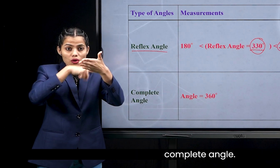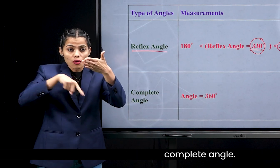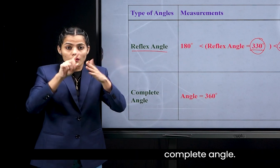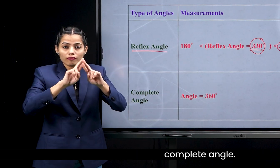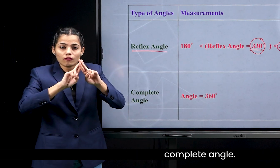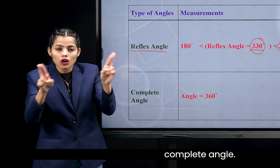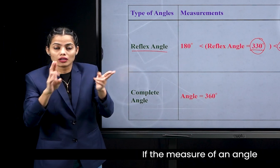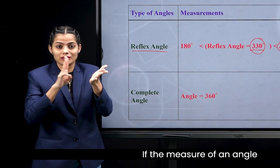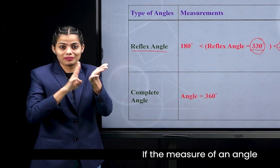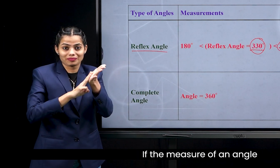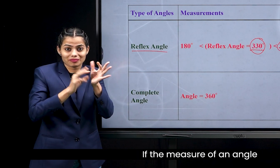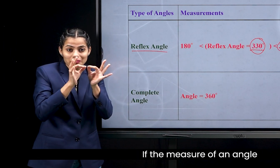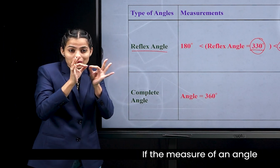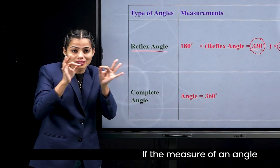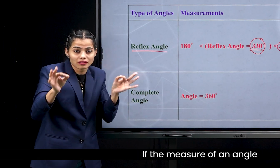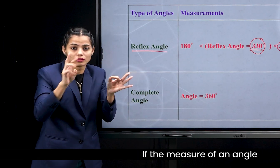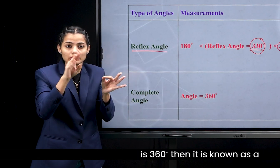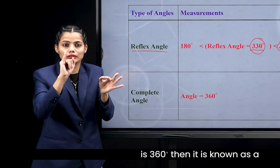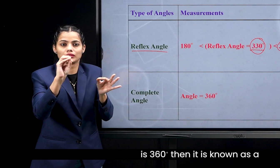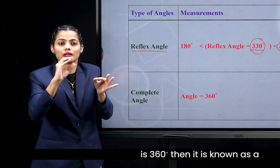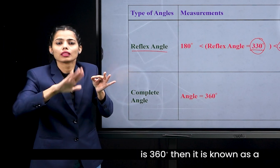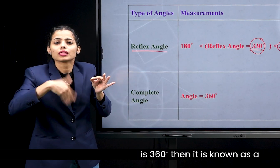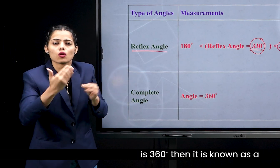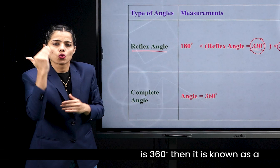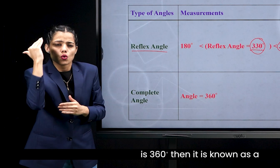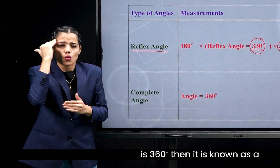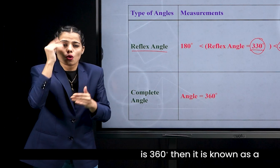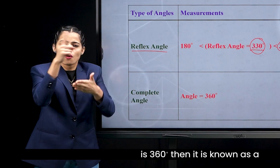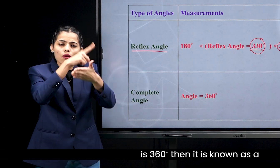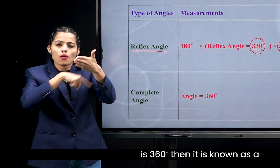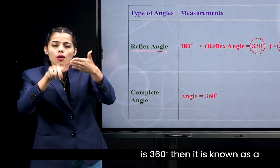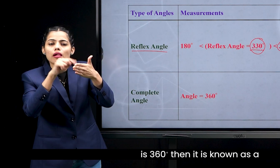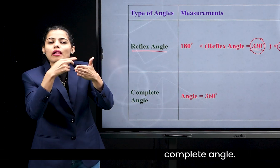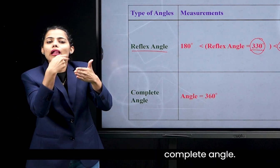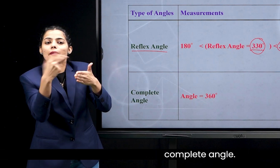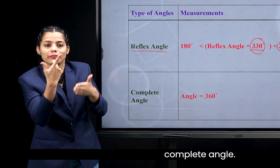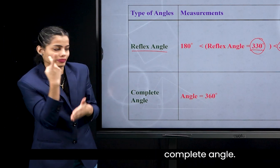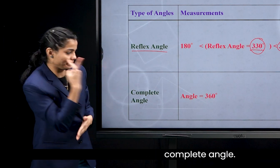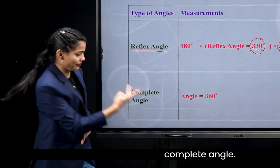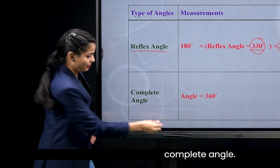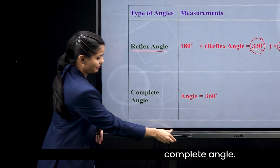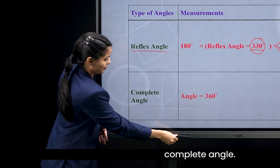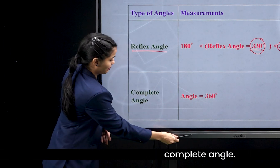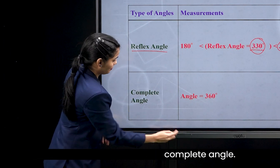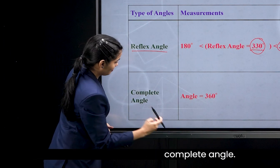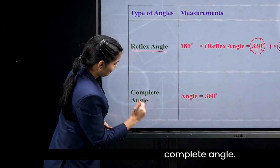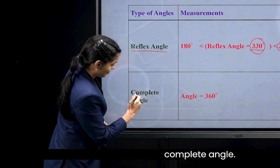Complete angle. If the measure of an angle is 360 degree, then it is known as a complete angle.